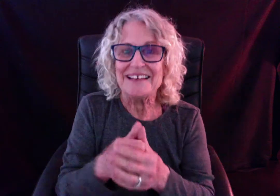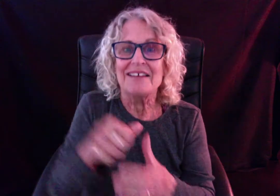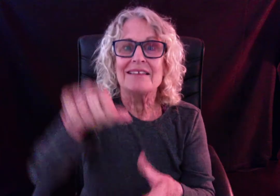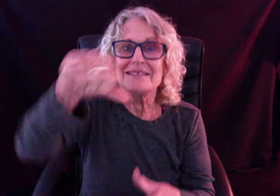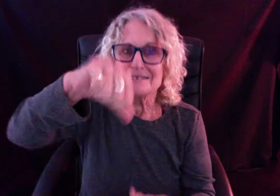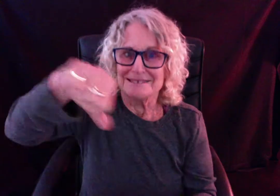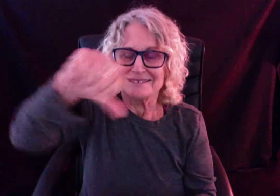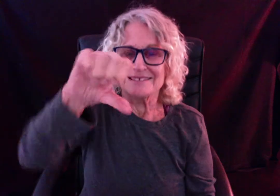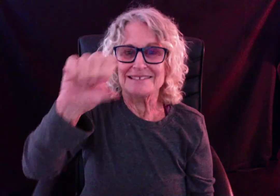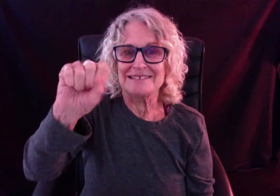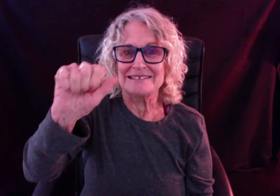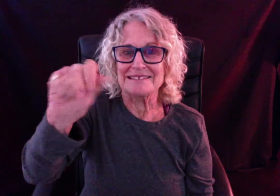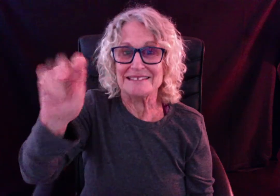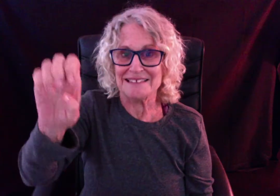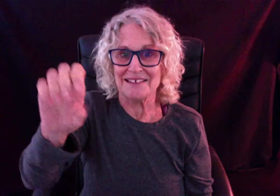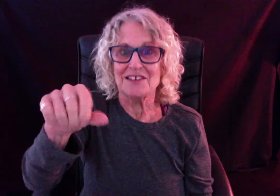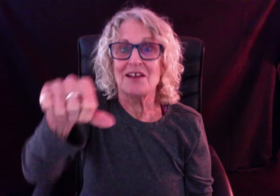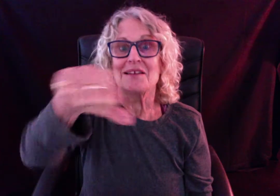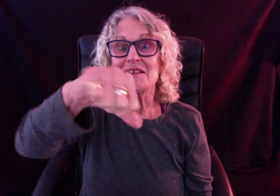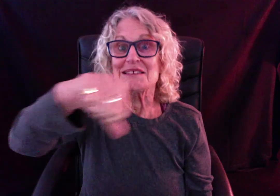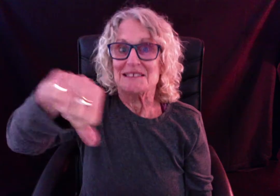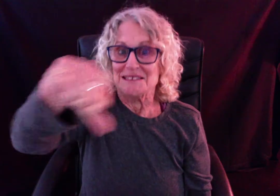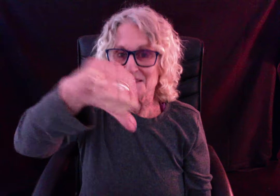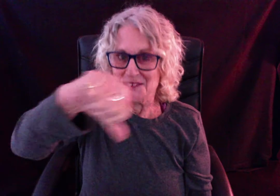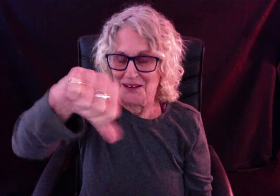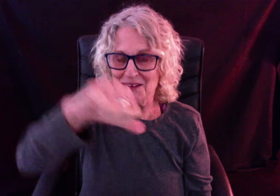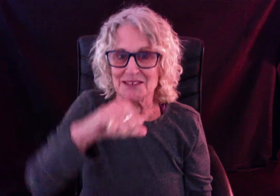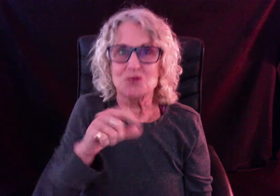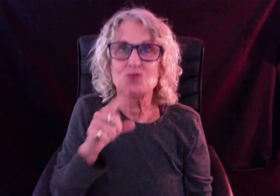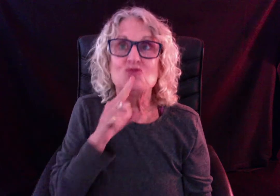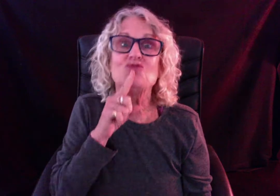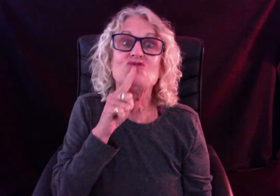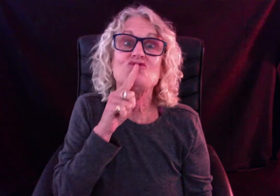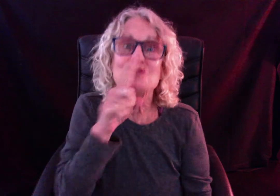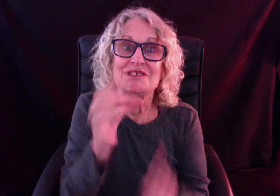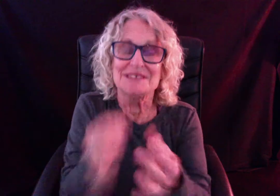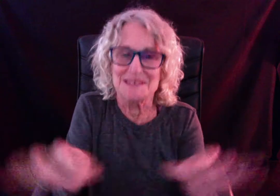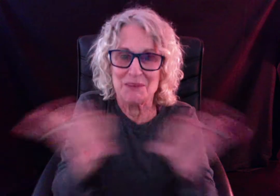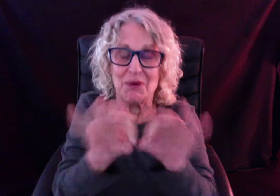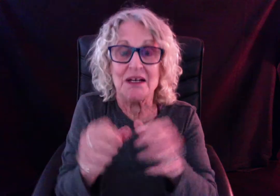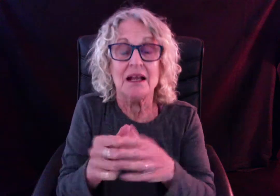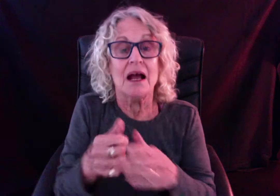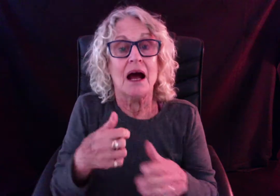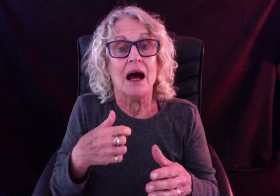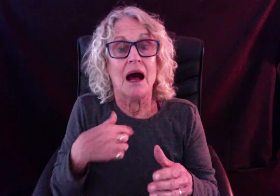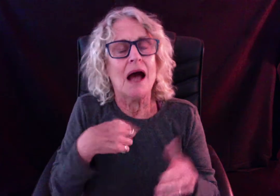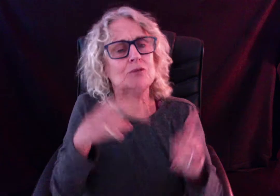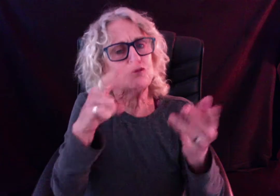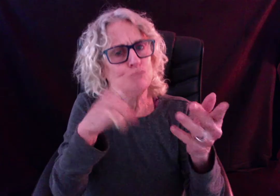sauce. The sauce is really, really important. So I read